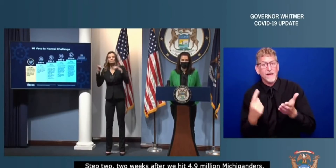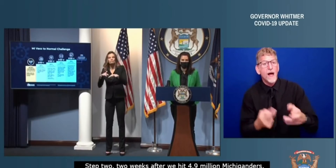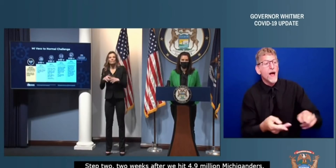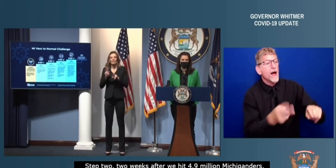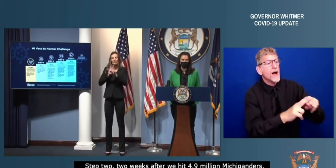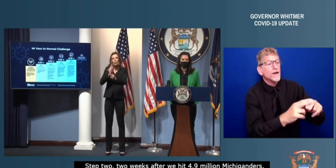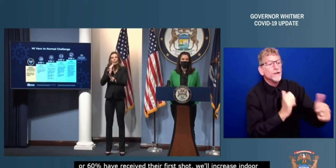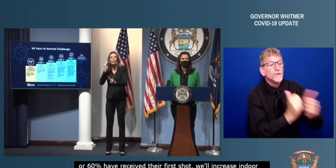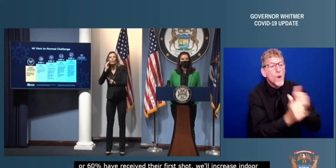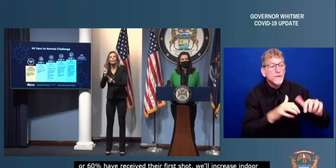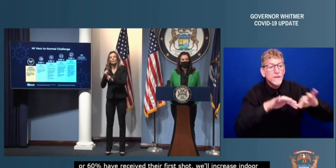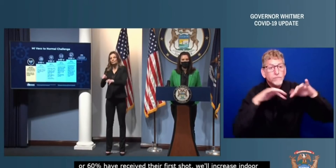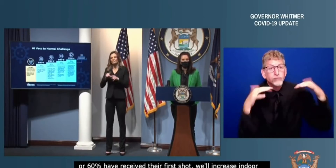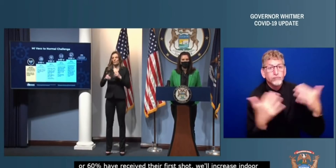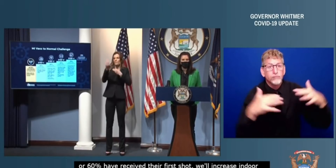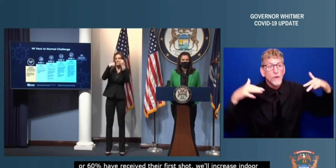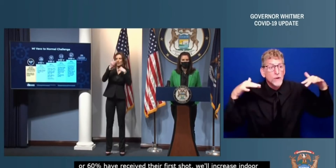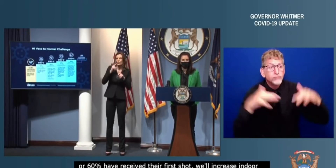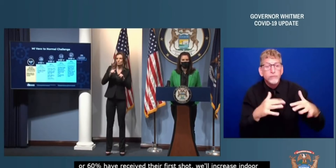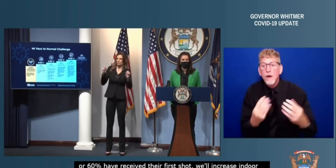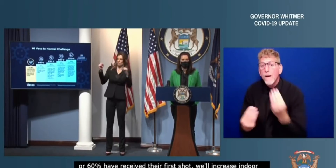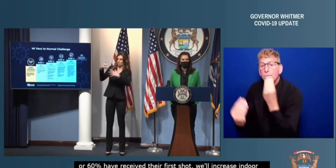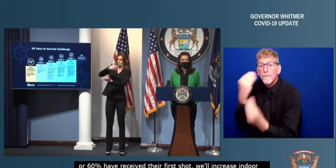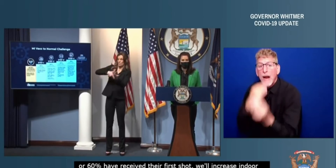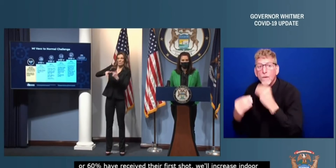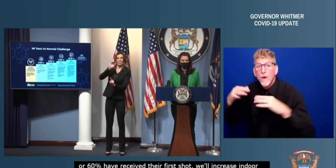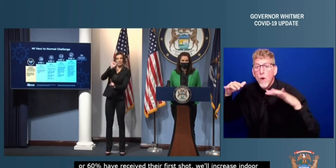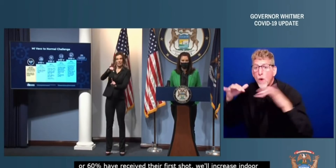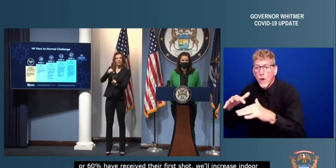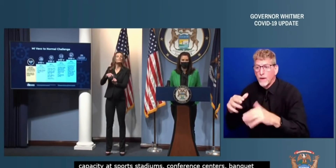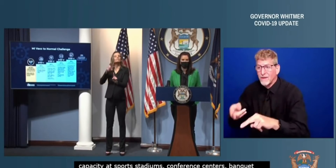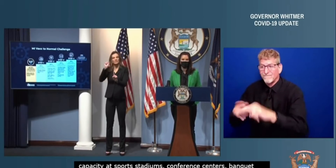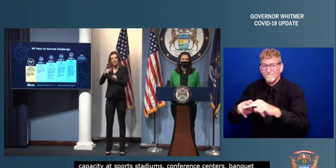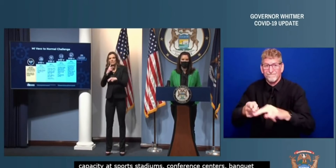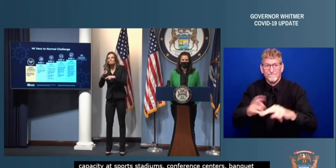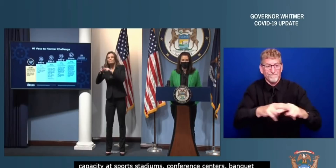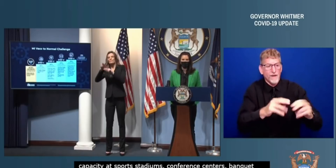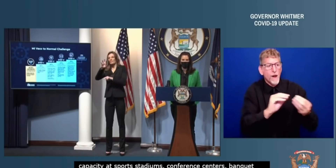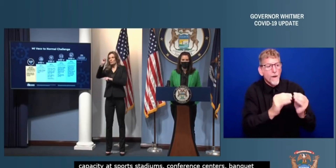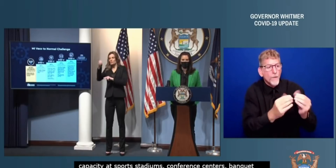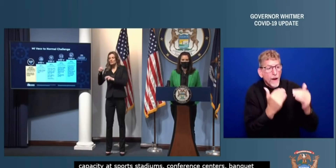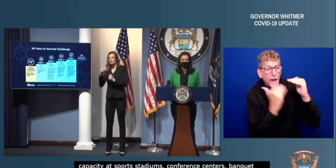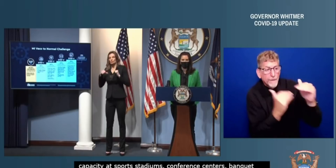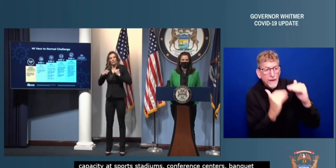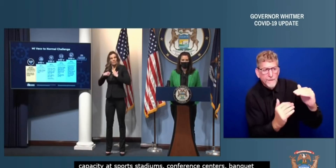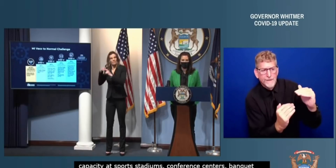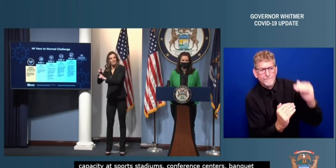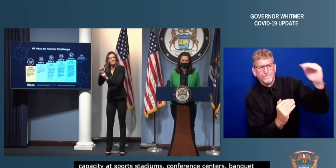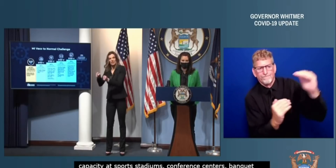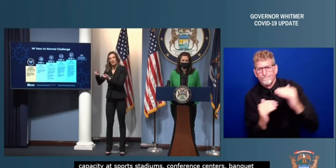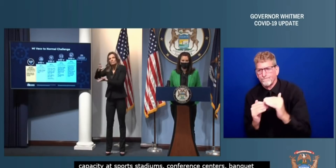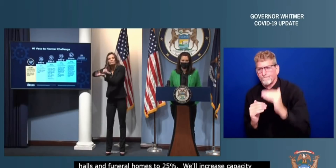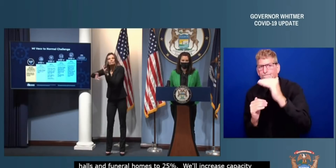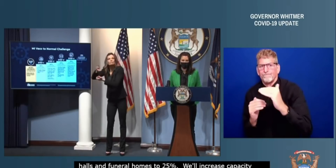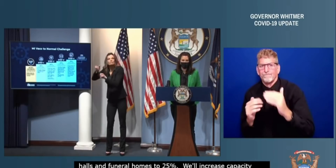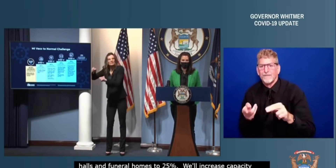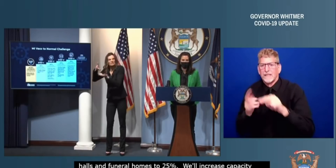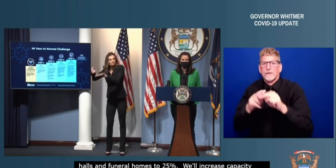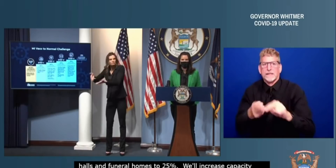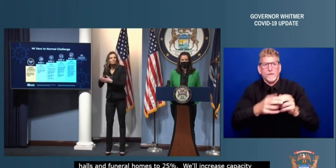to 25%. We'll increase capacity limits at gyms to 50%, and we'll lift the curfew on bars and